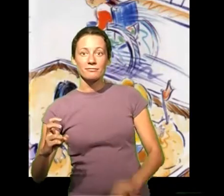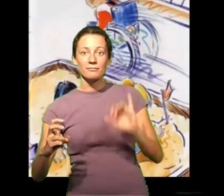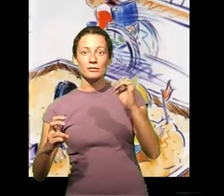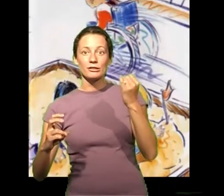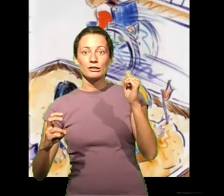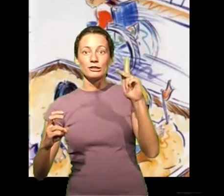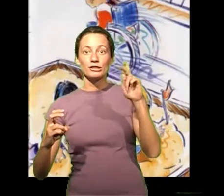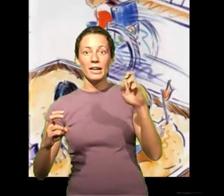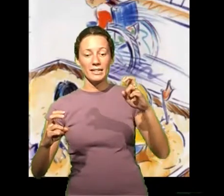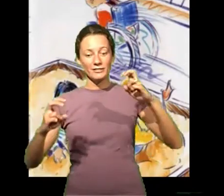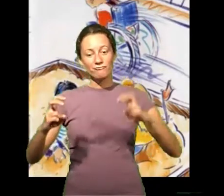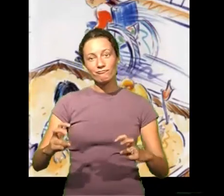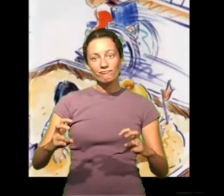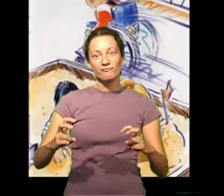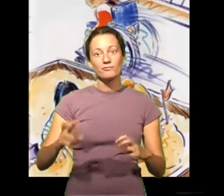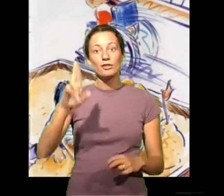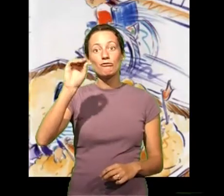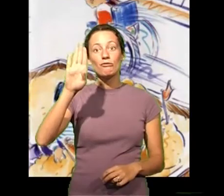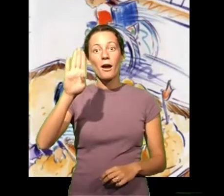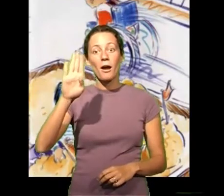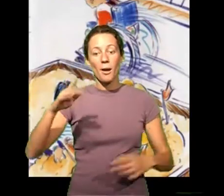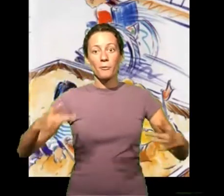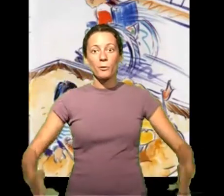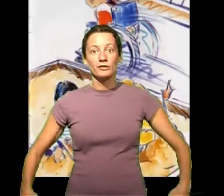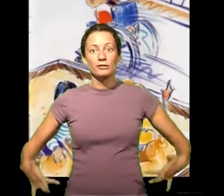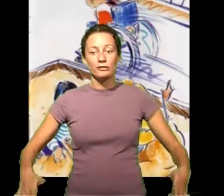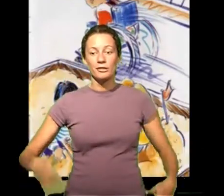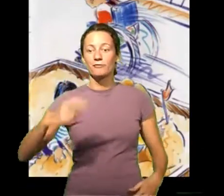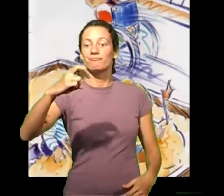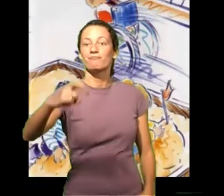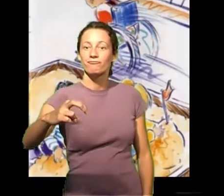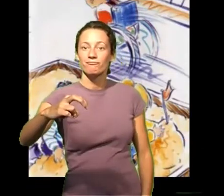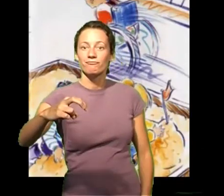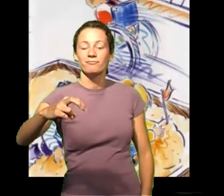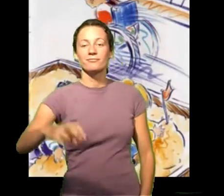Abby, Jake, and Rob were playing in the sandbox.